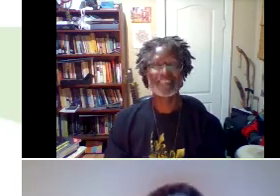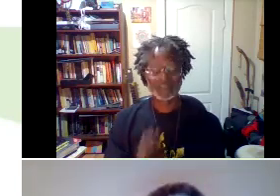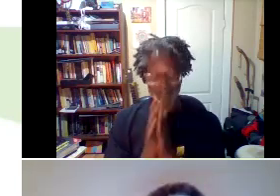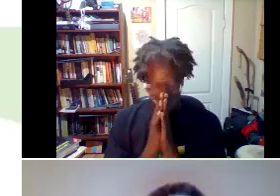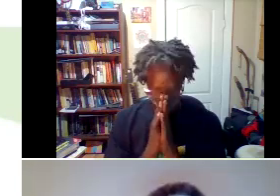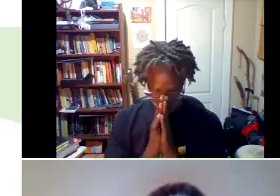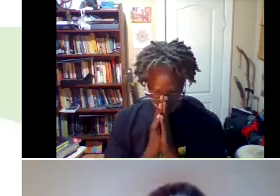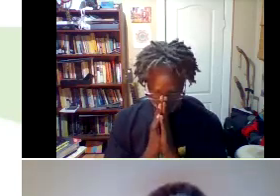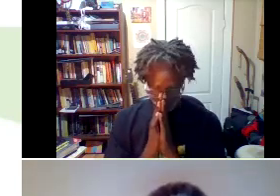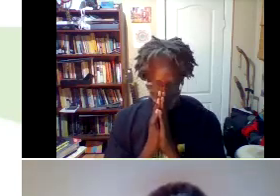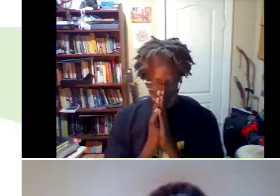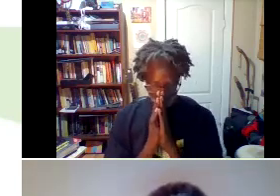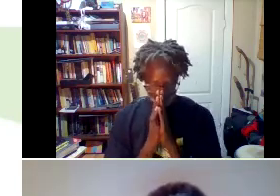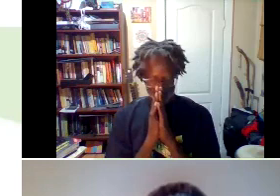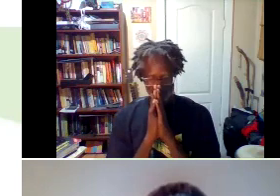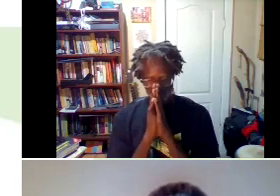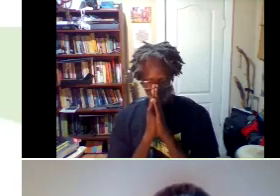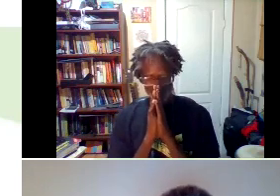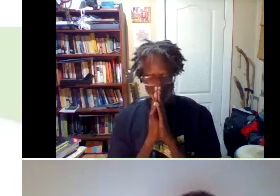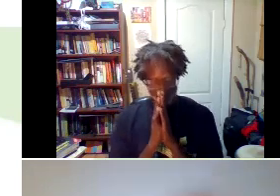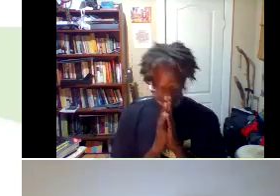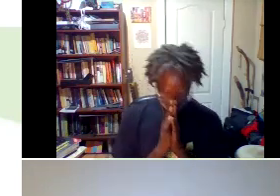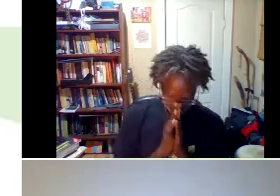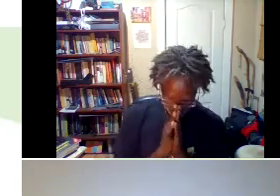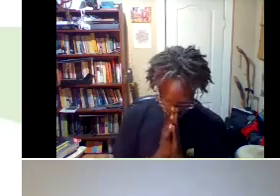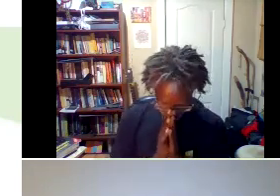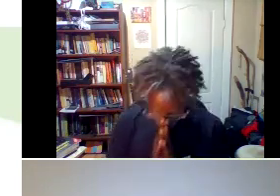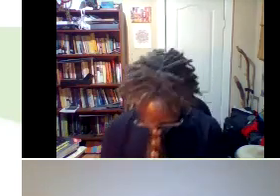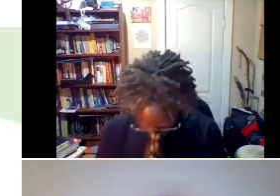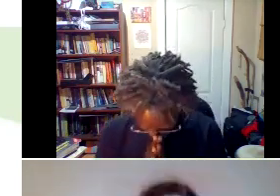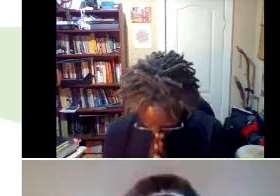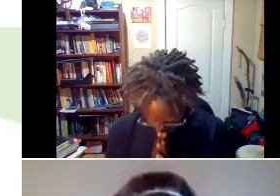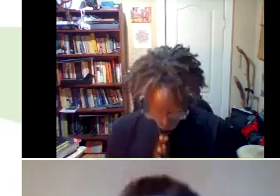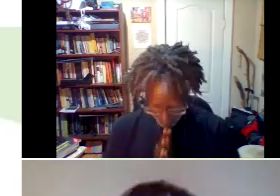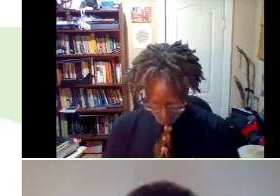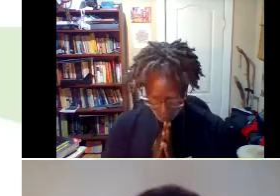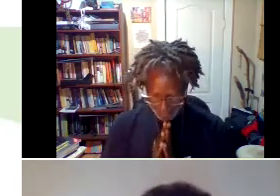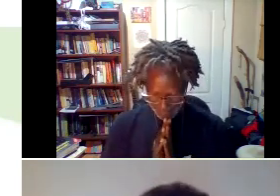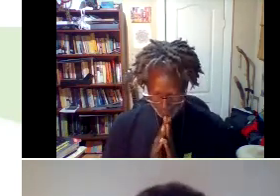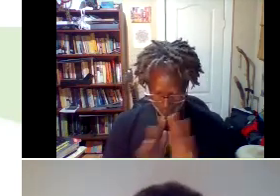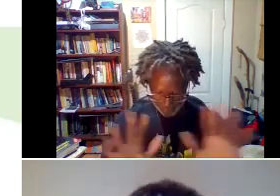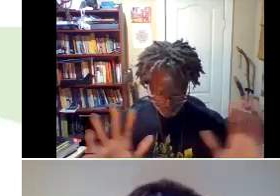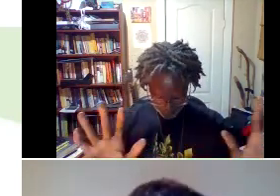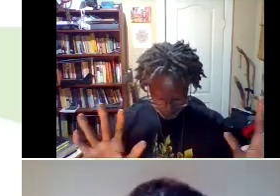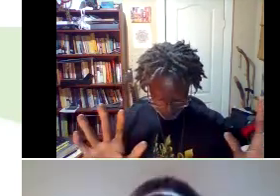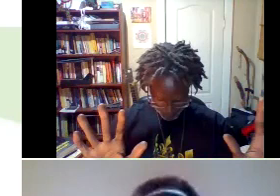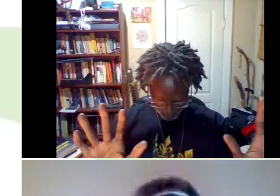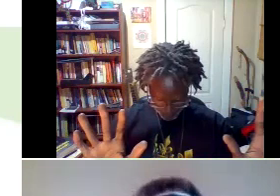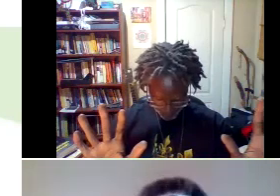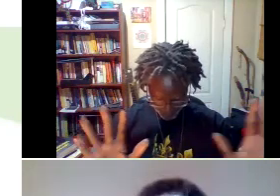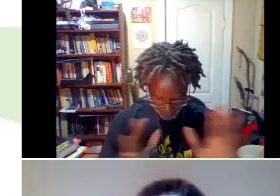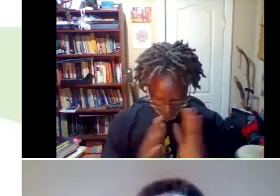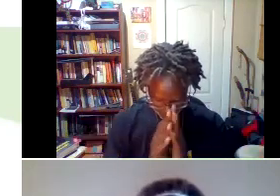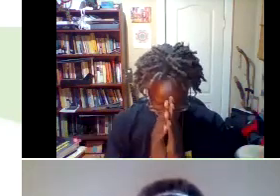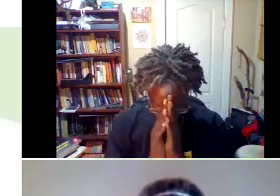Shameka, thank you so much for putting your heart, into this presentation to introduce us to